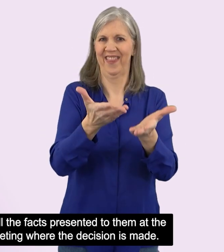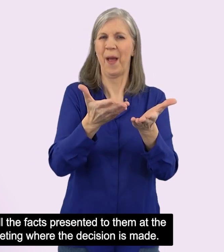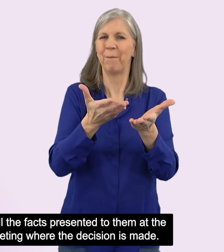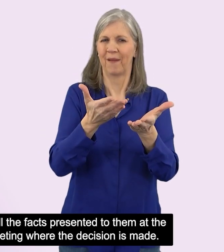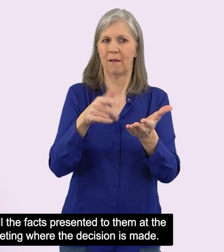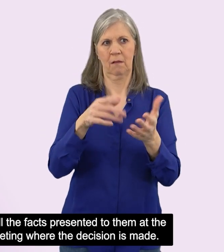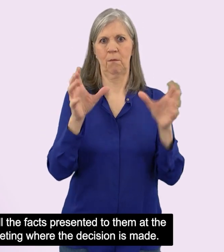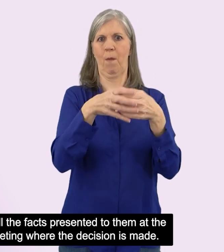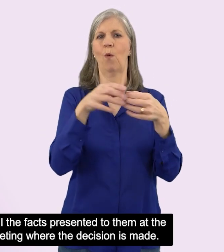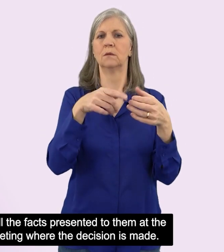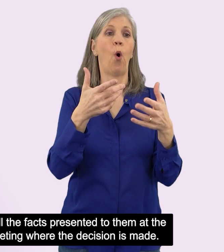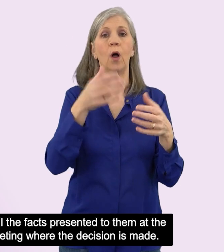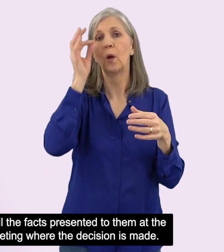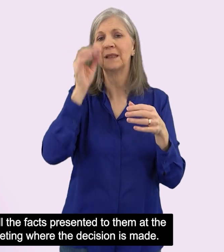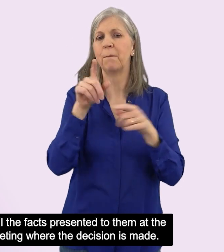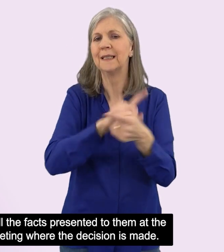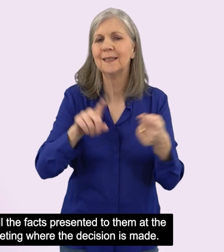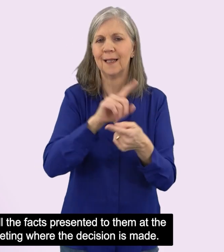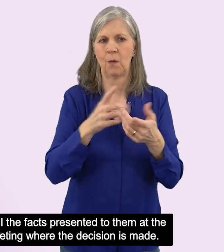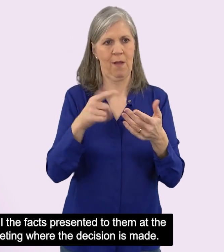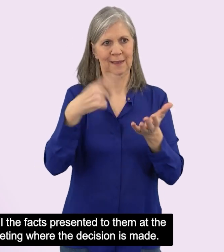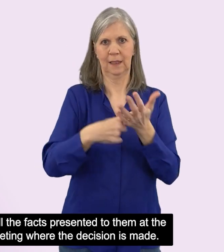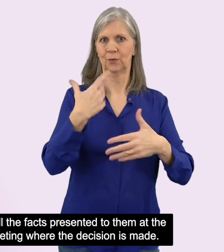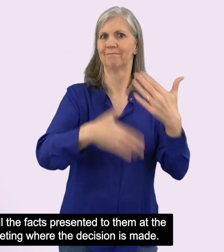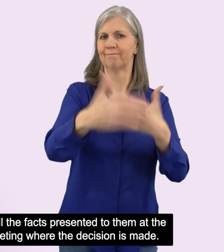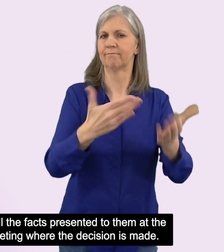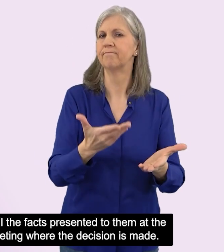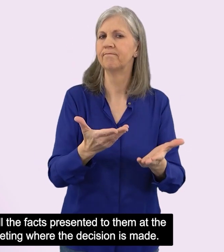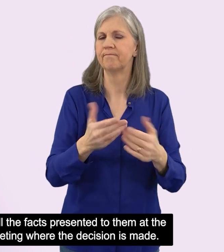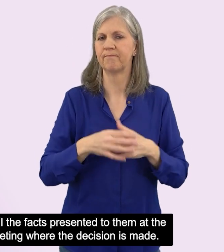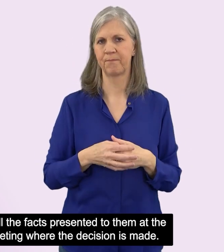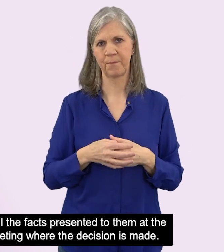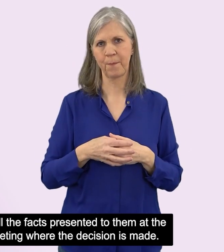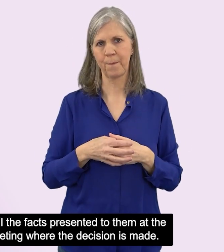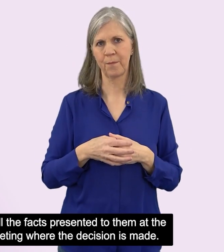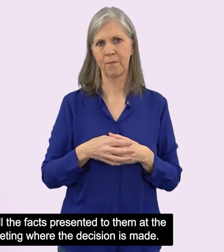That's when they have all the facts presented to them at the board or committee meeting where the decision is made.